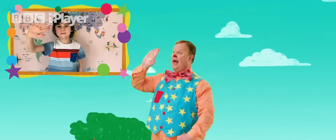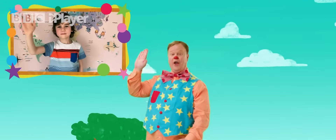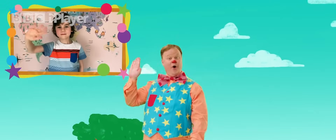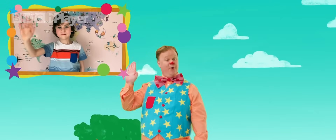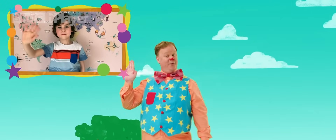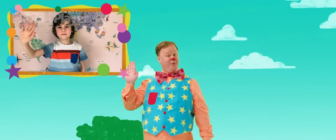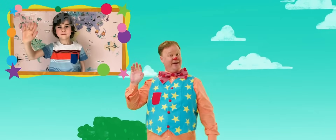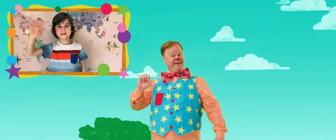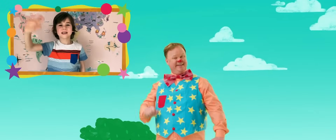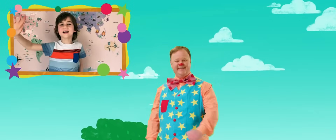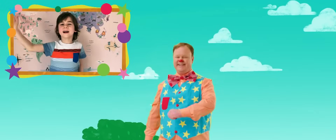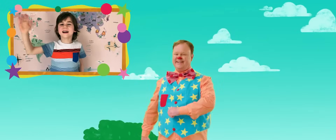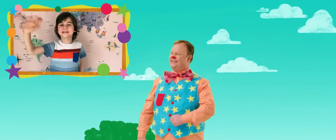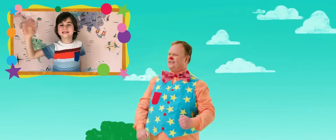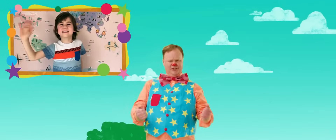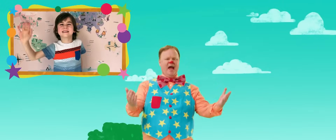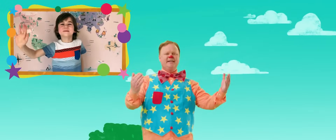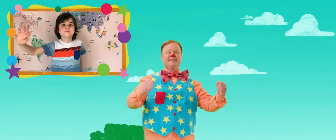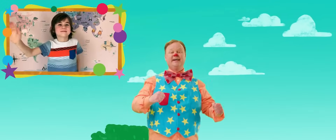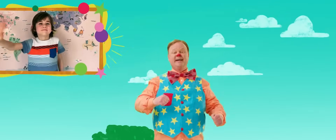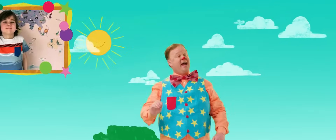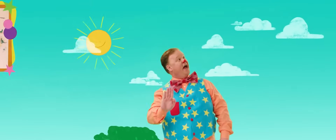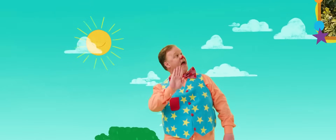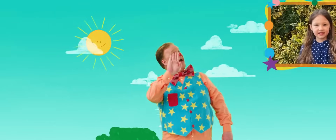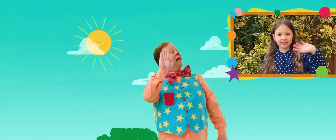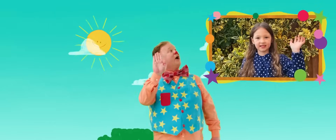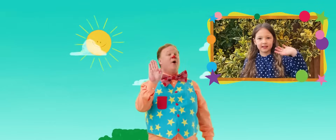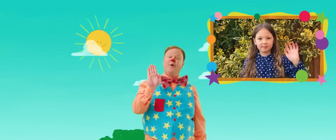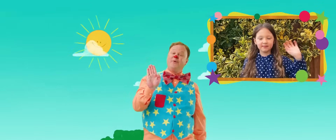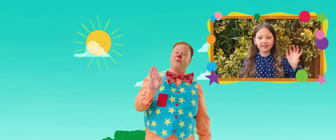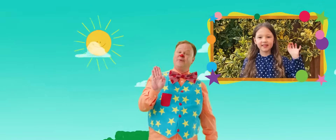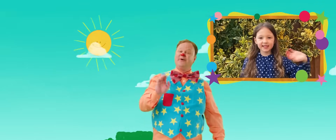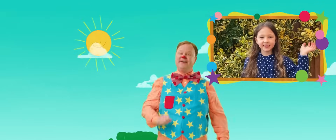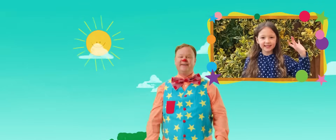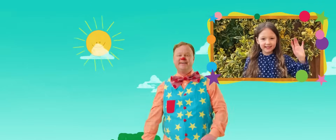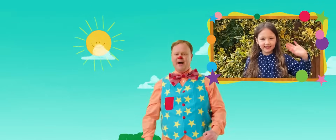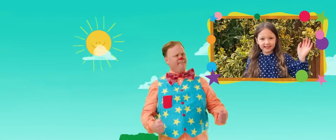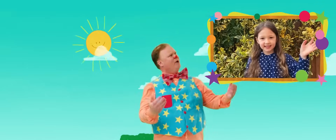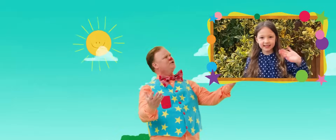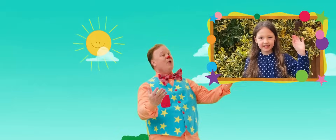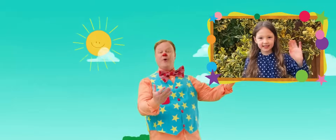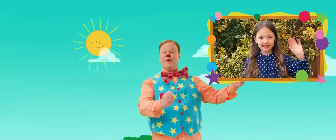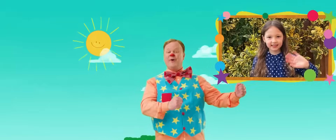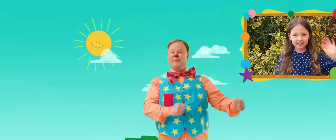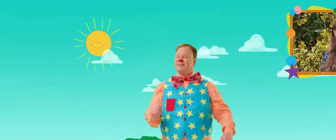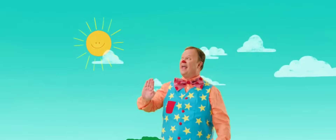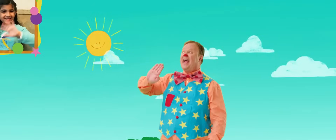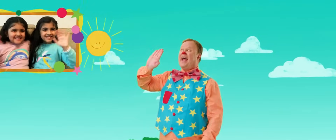Hello! Czesc! Czesc! Hello! Bonjour! Bonjour!